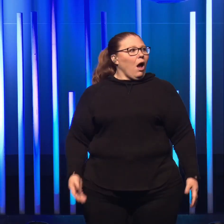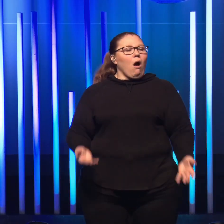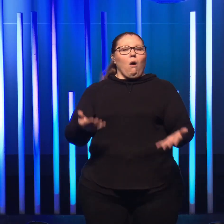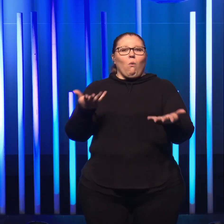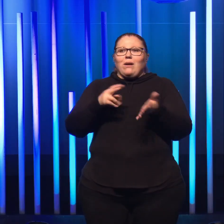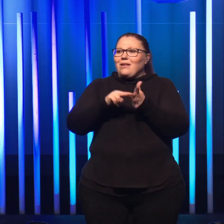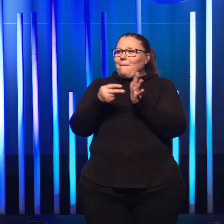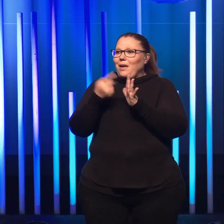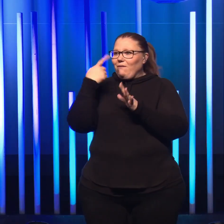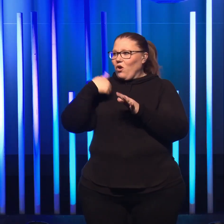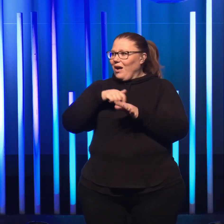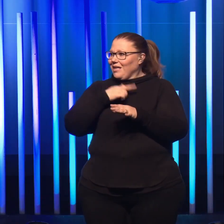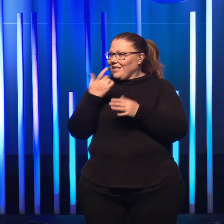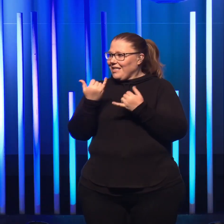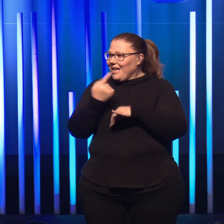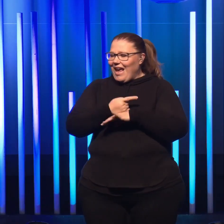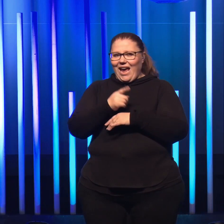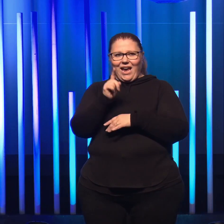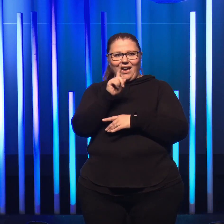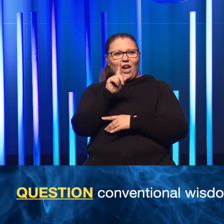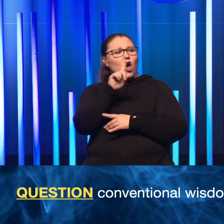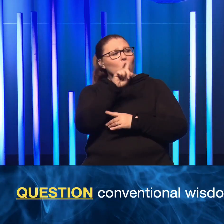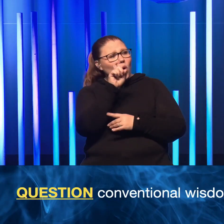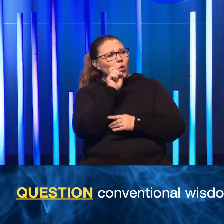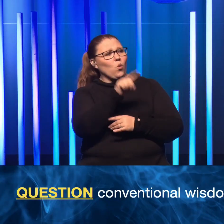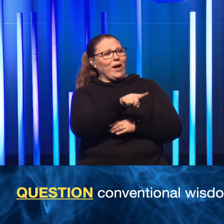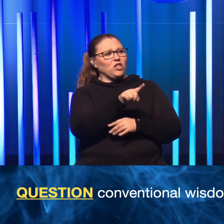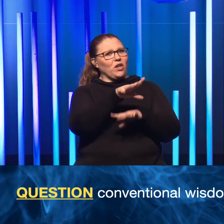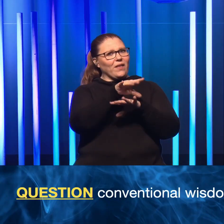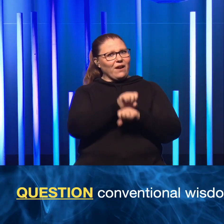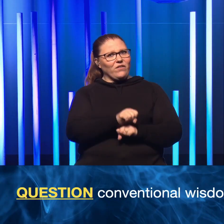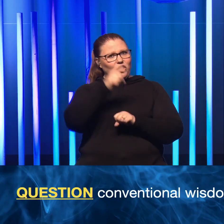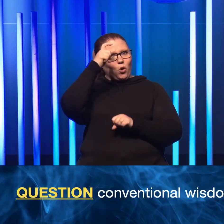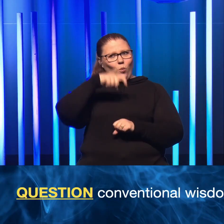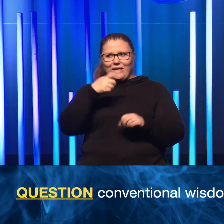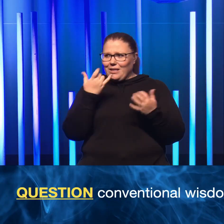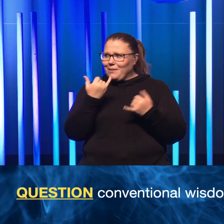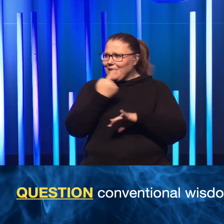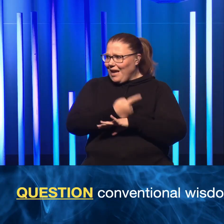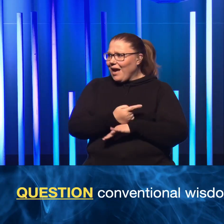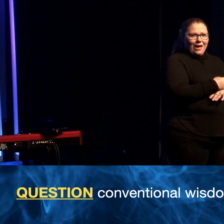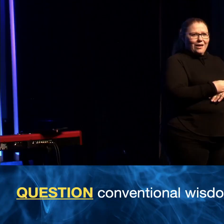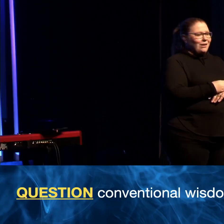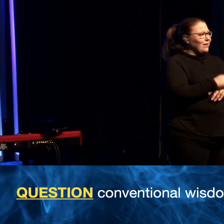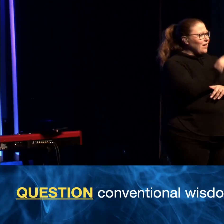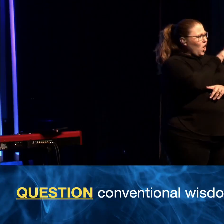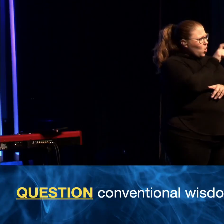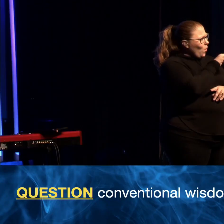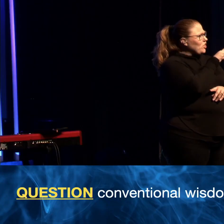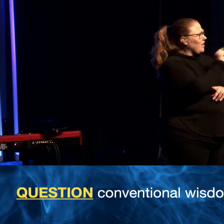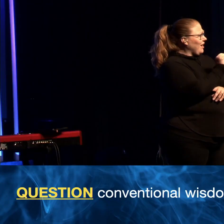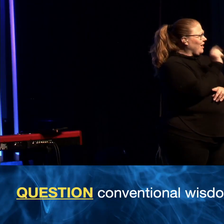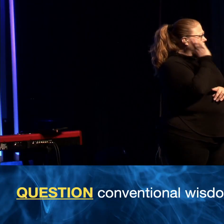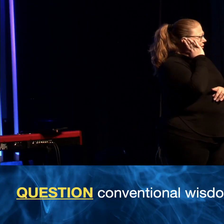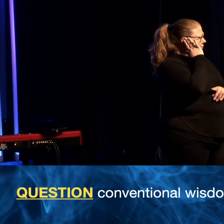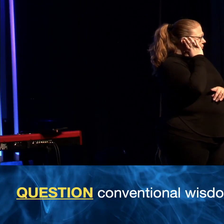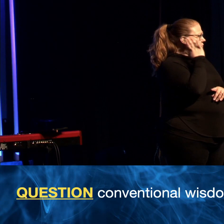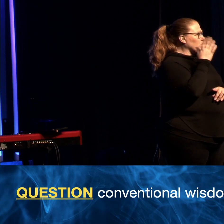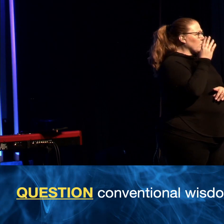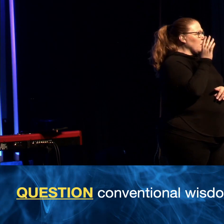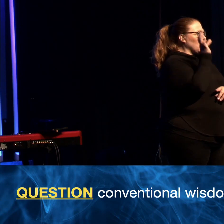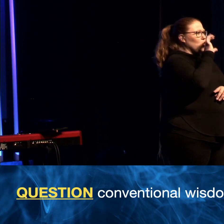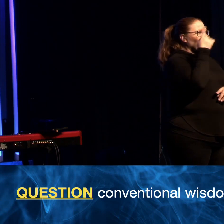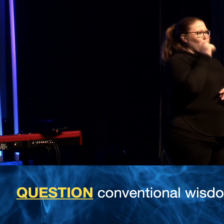today? Well, some simple things. Question the conventional wisdom of the day. Question it. Look for the modern holiness